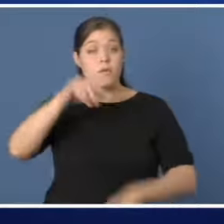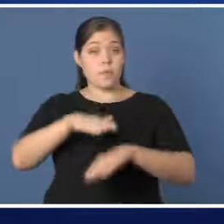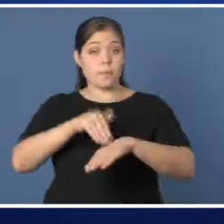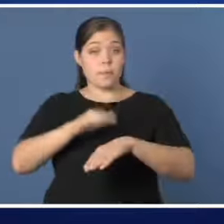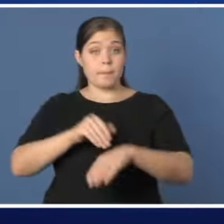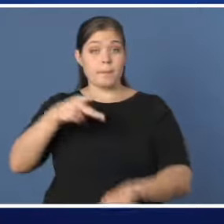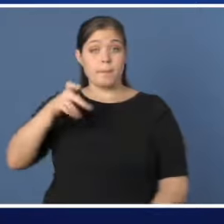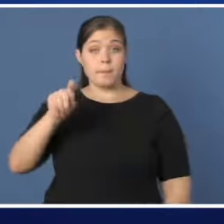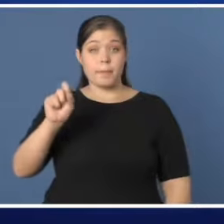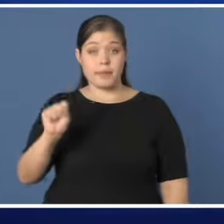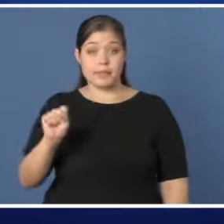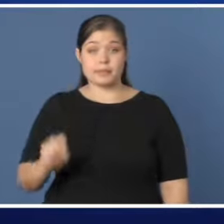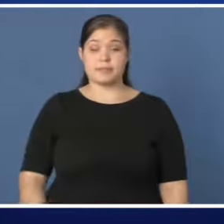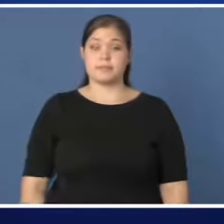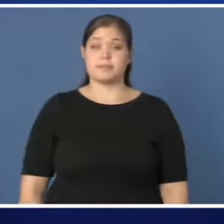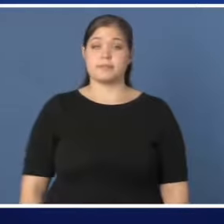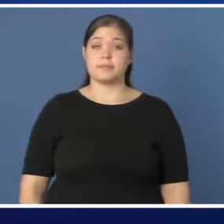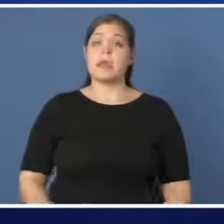For pets,